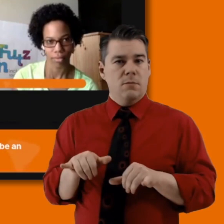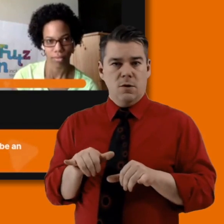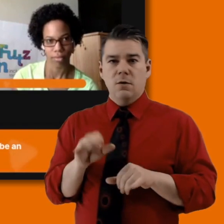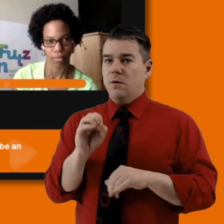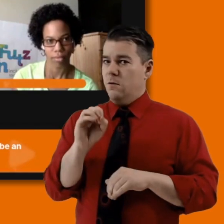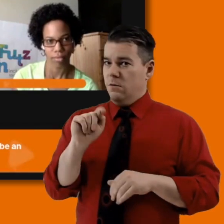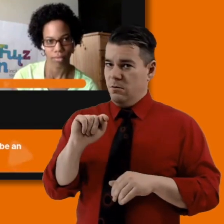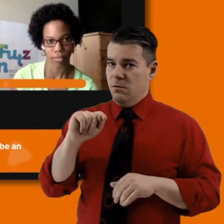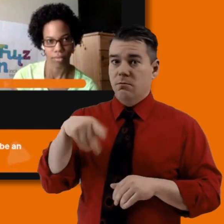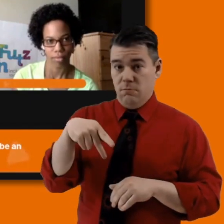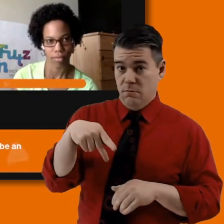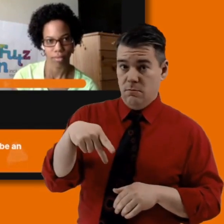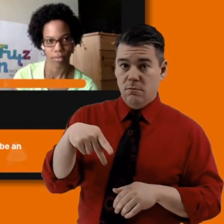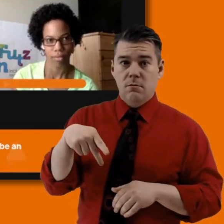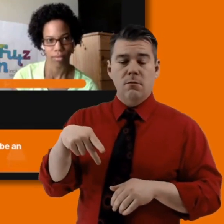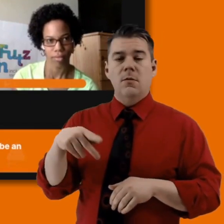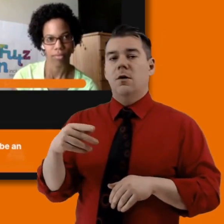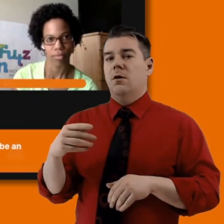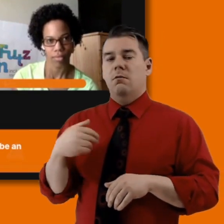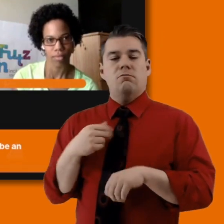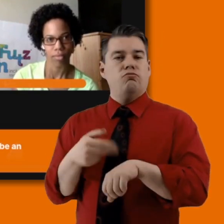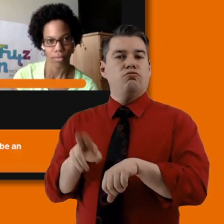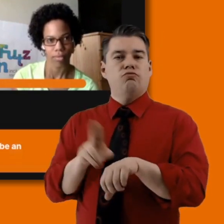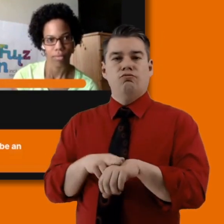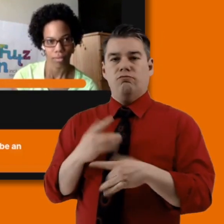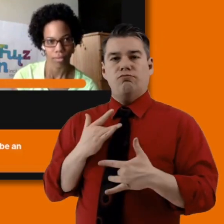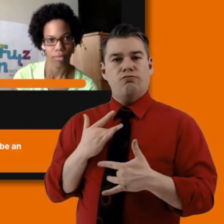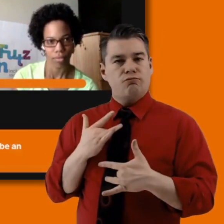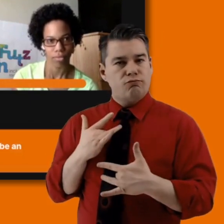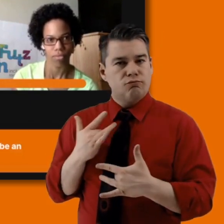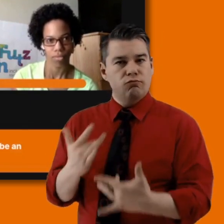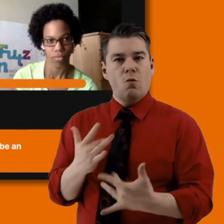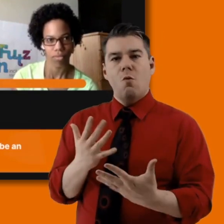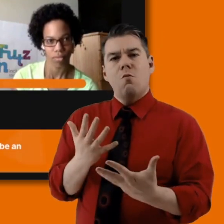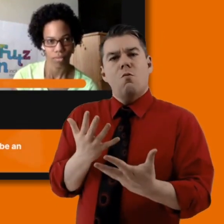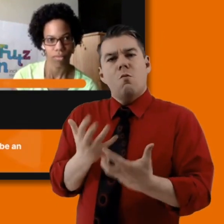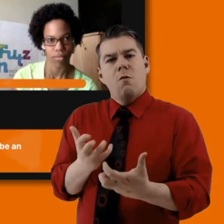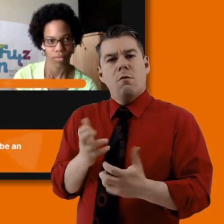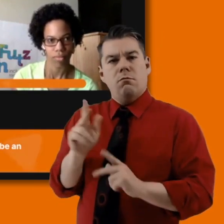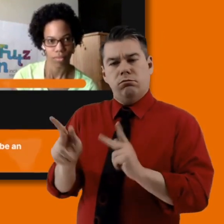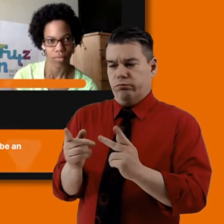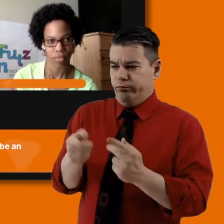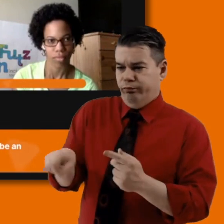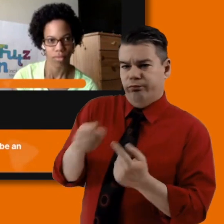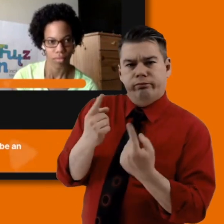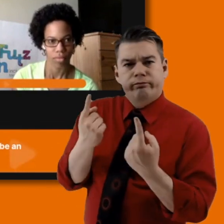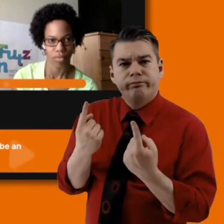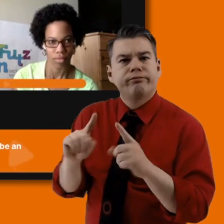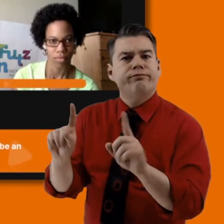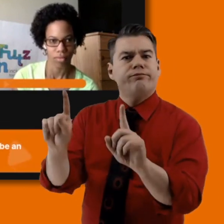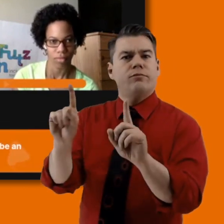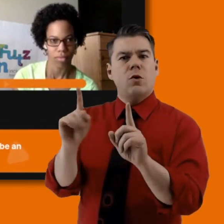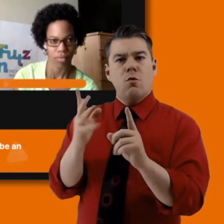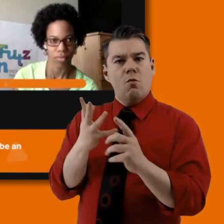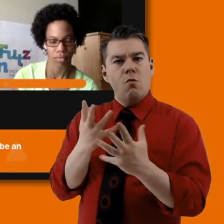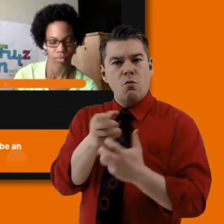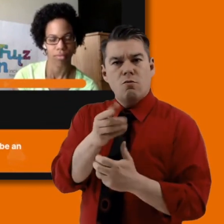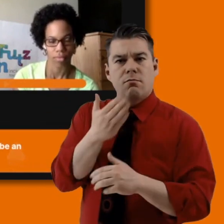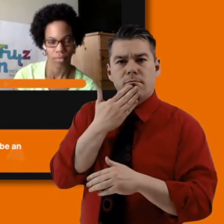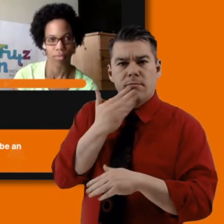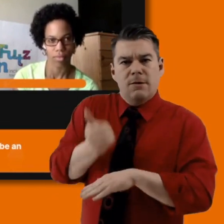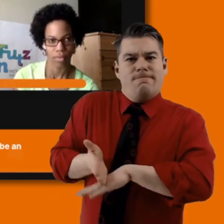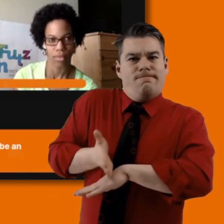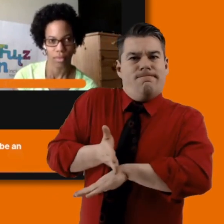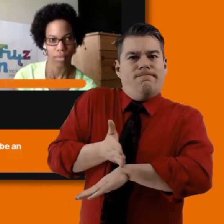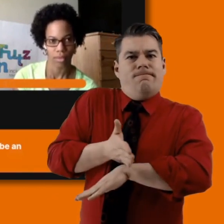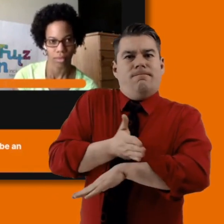occupational therapy practitioners have a natural inclination to want people to succeed. They want you to be better